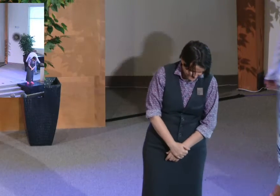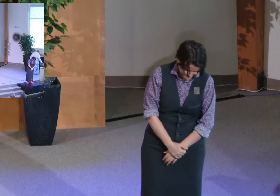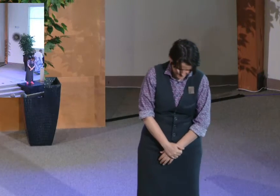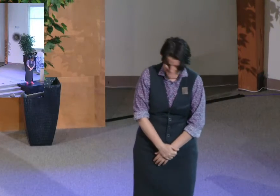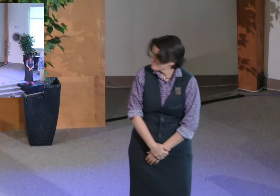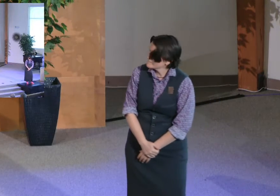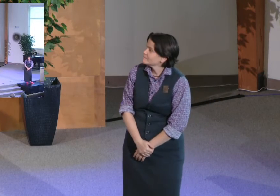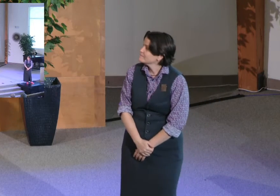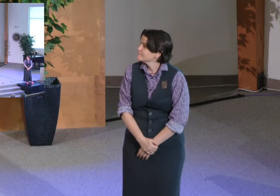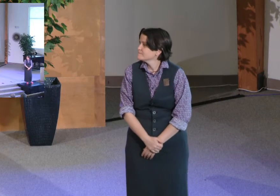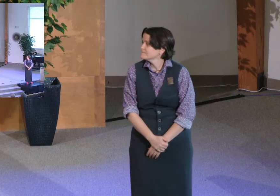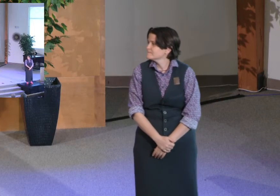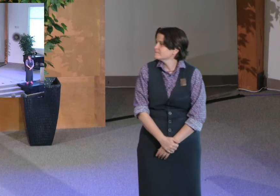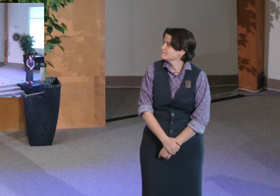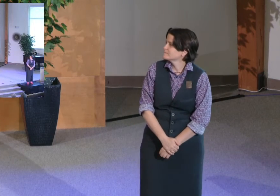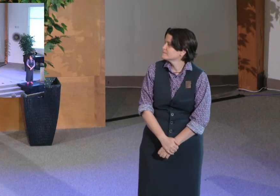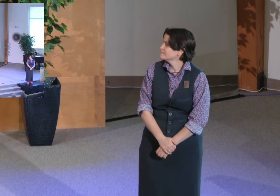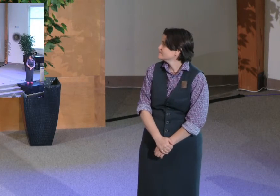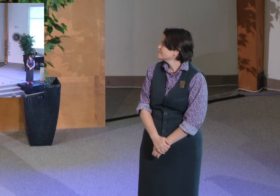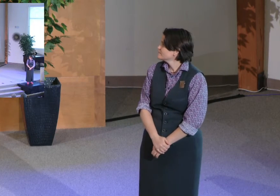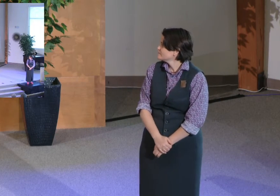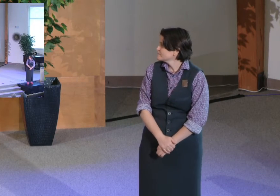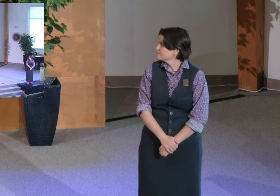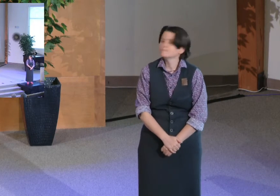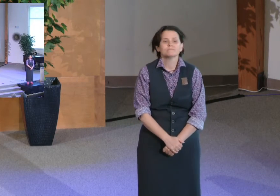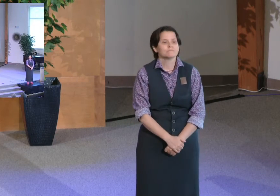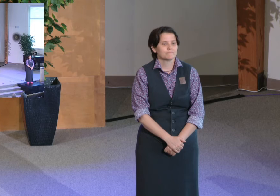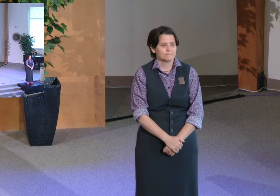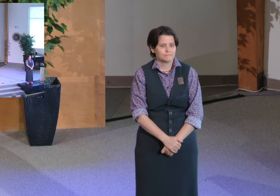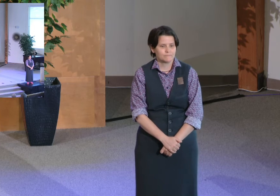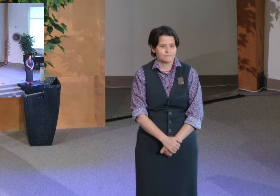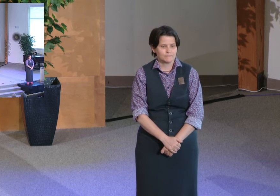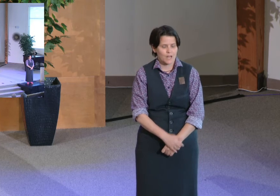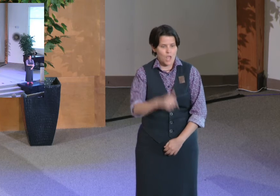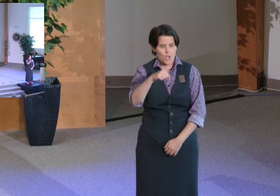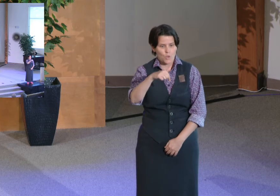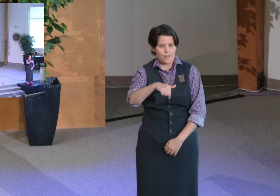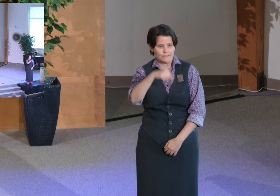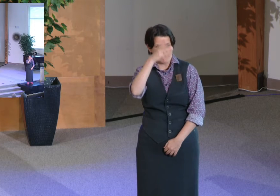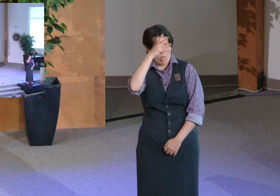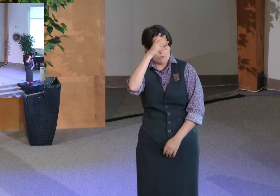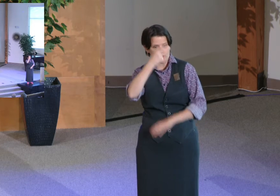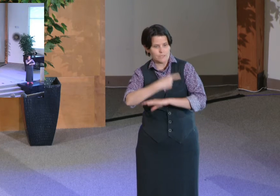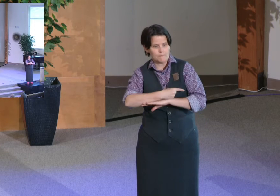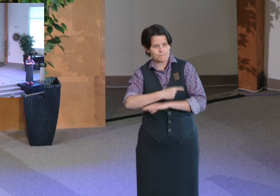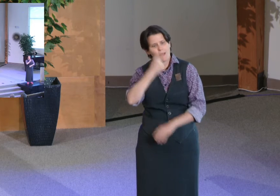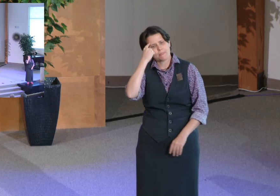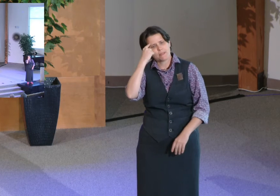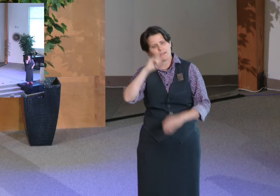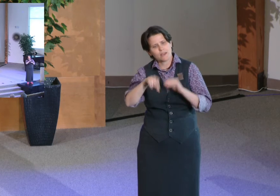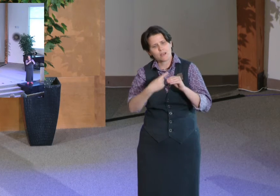So this Father's Day, I'm thinking about legacy. The legacy that my dad will leave one day, and the legacy of